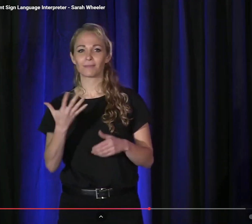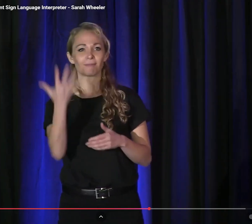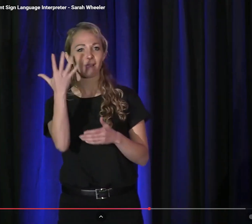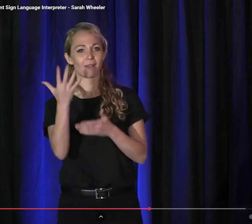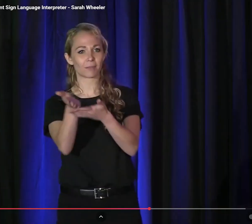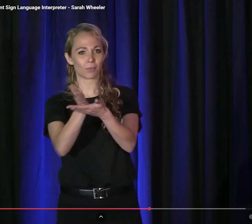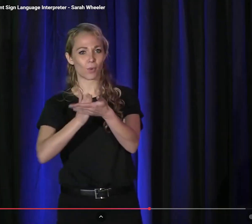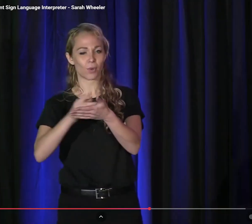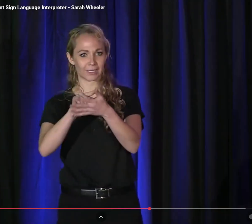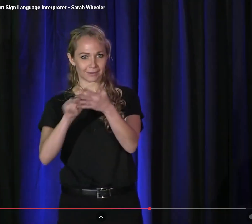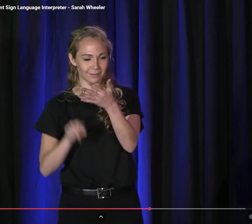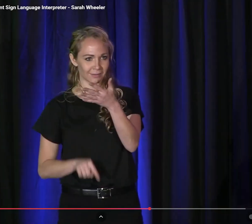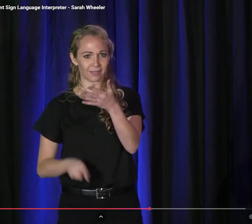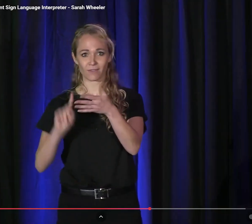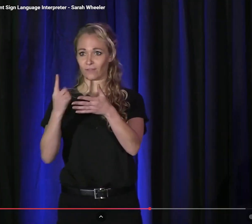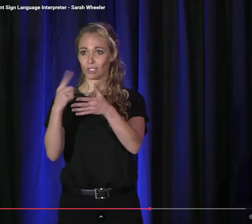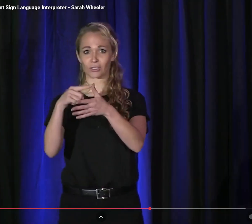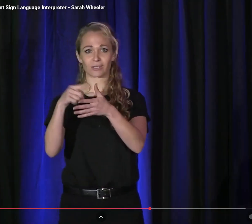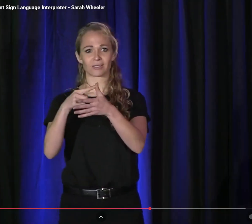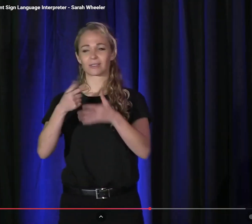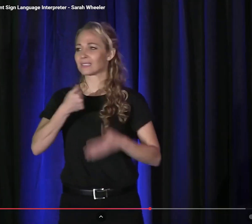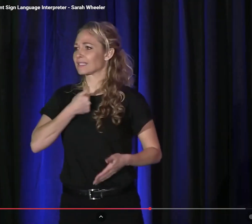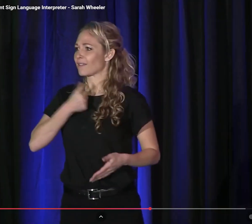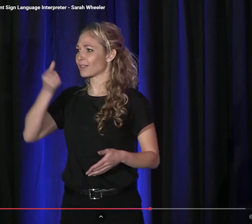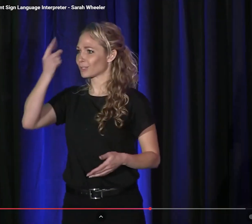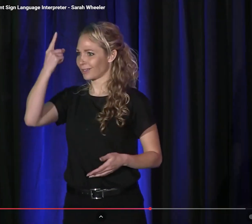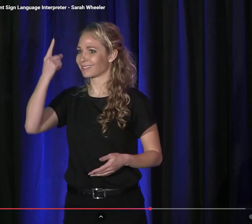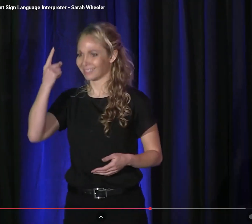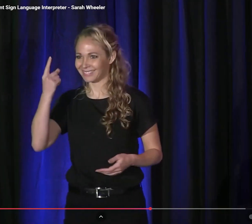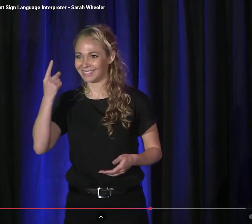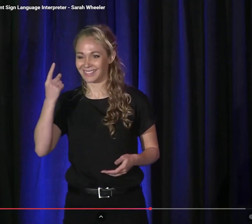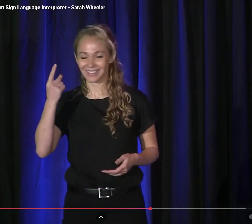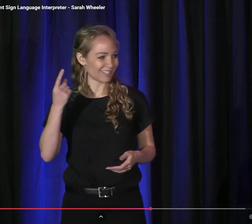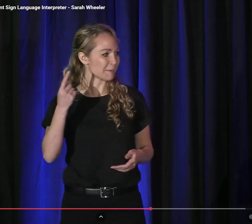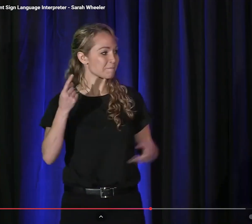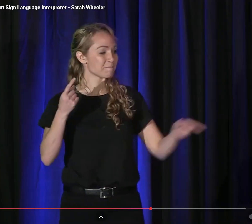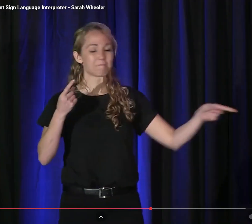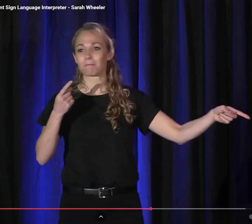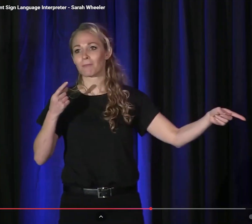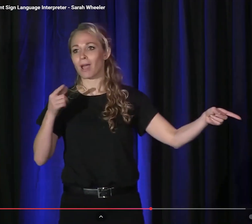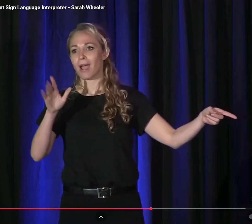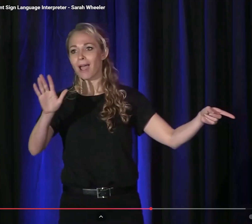to my speeches. And so there's 5 sections to it. The first is self-understanding.